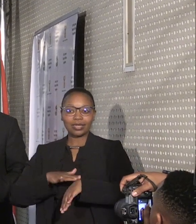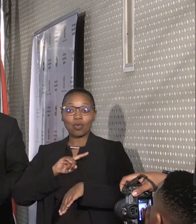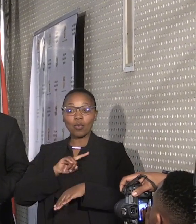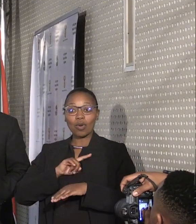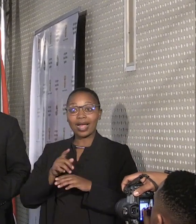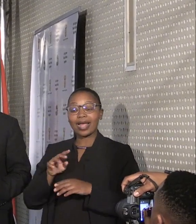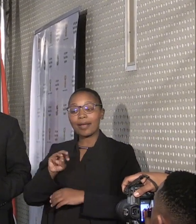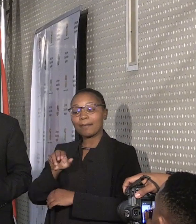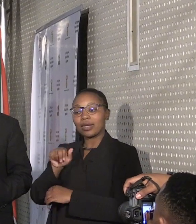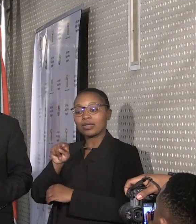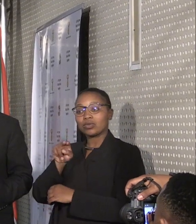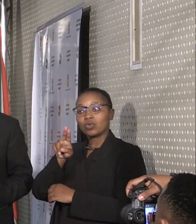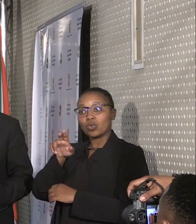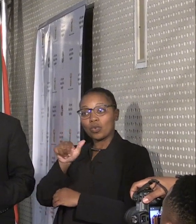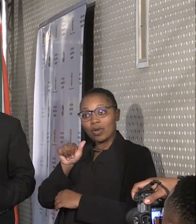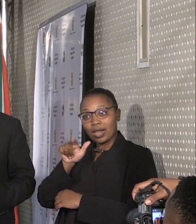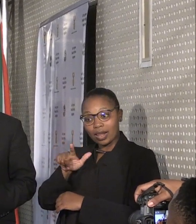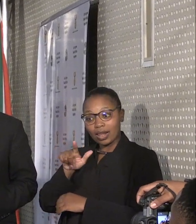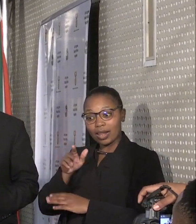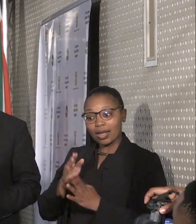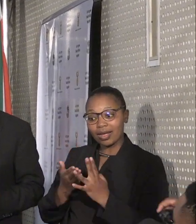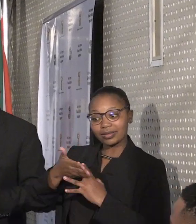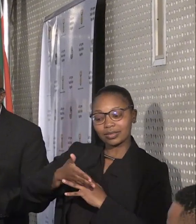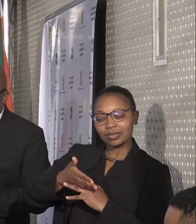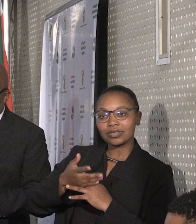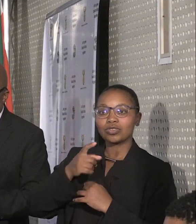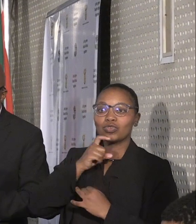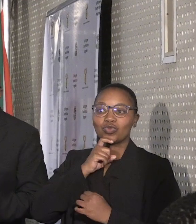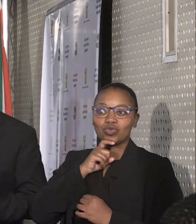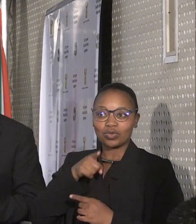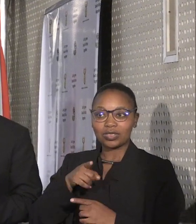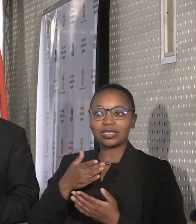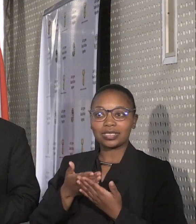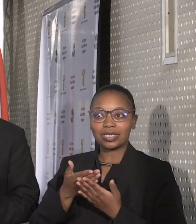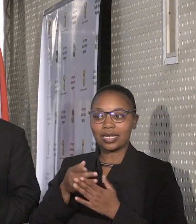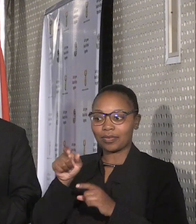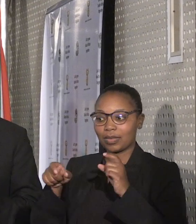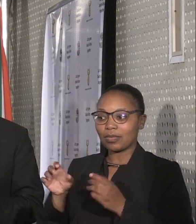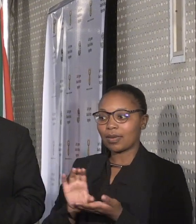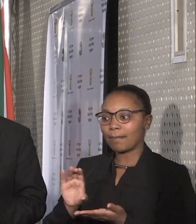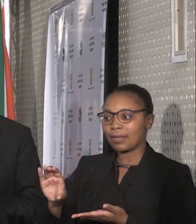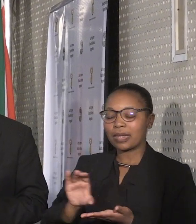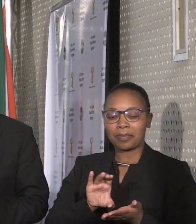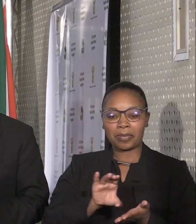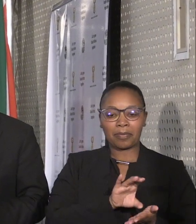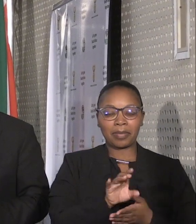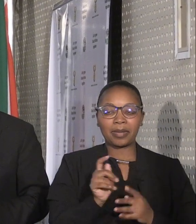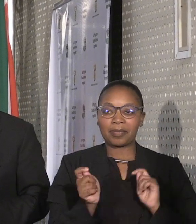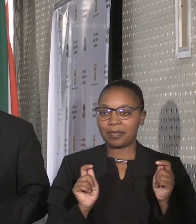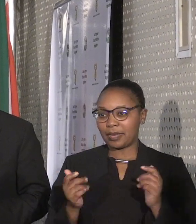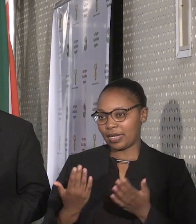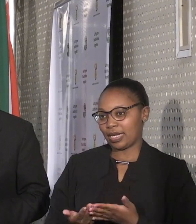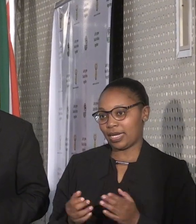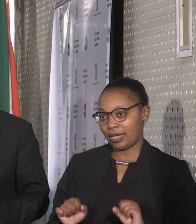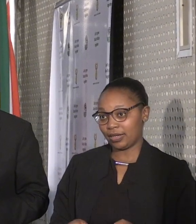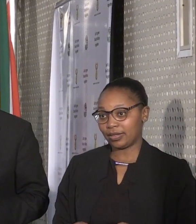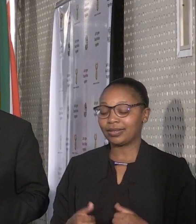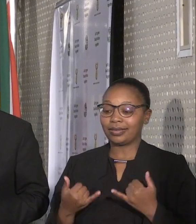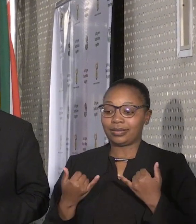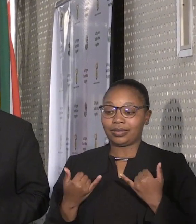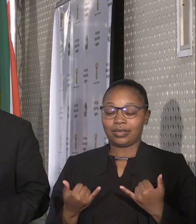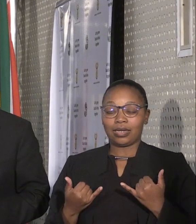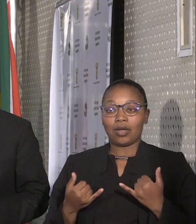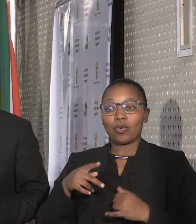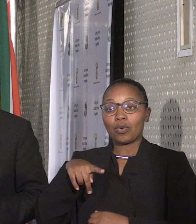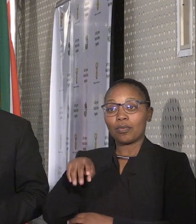to credit their accounts. The current state of affairs, this is what Postbank is now contending